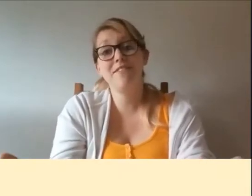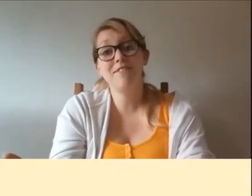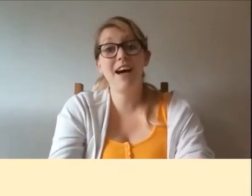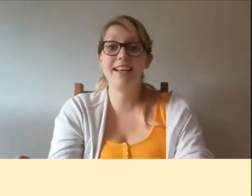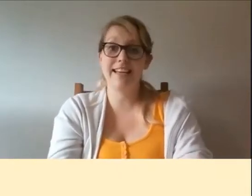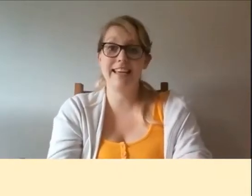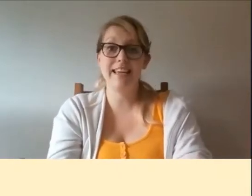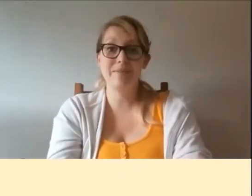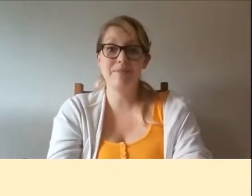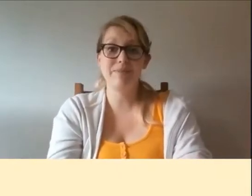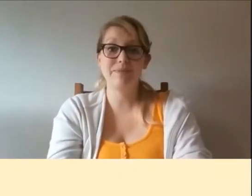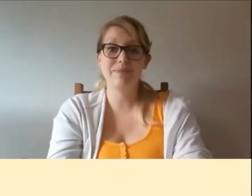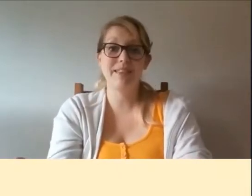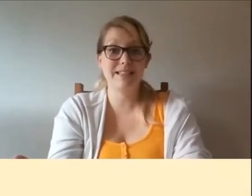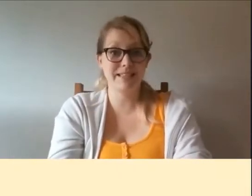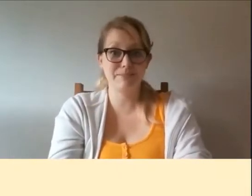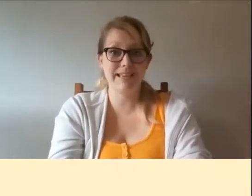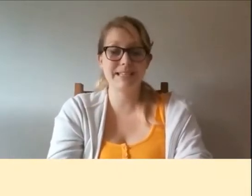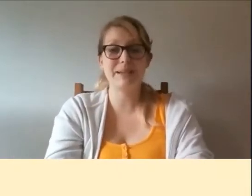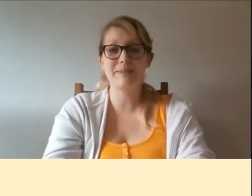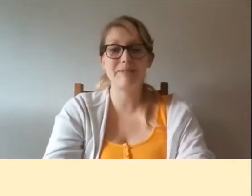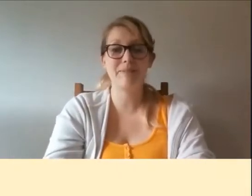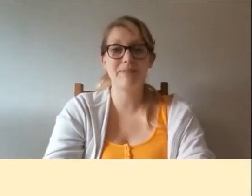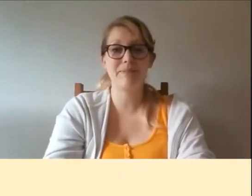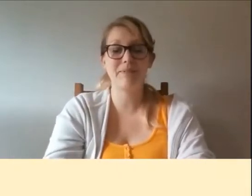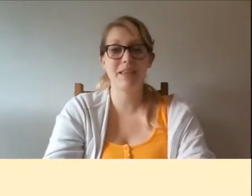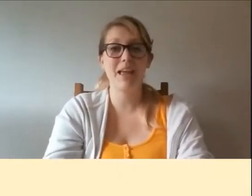And then finally, there's this bit.